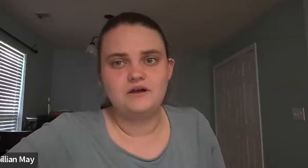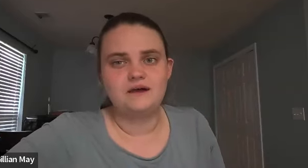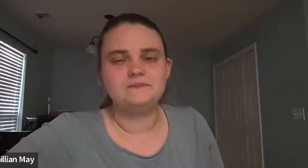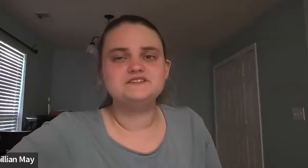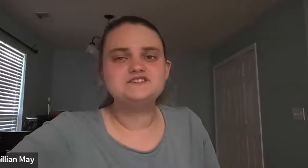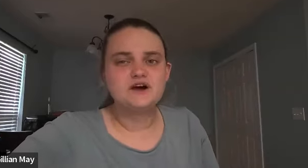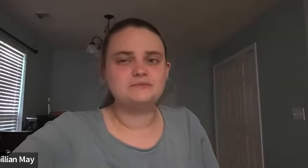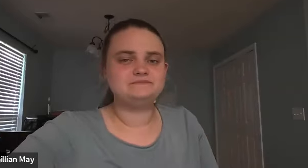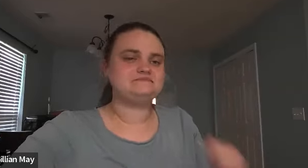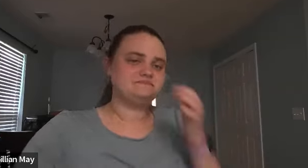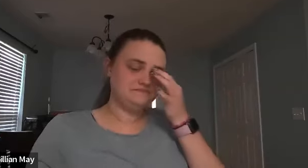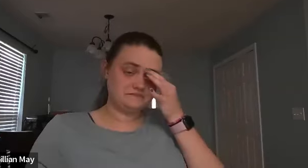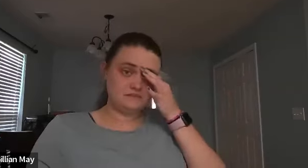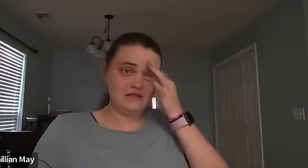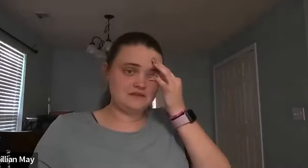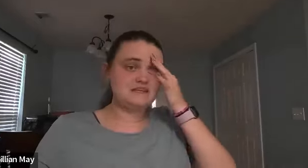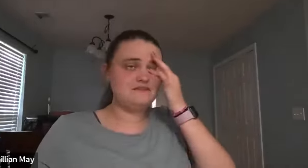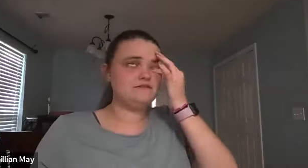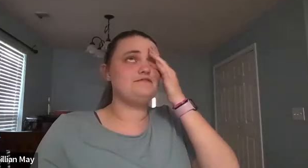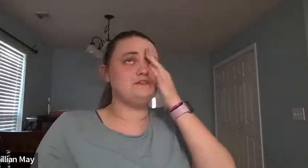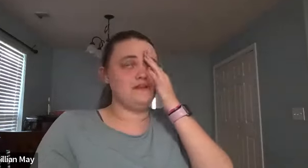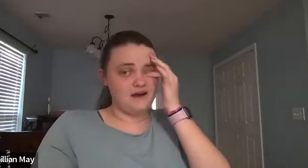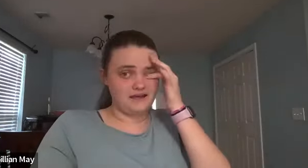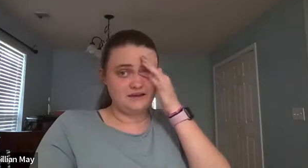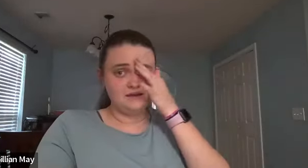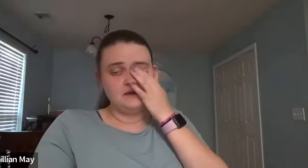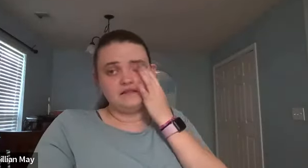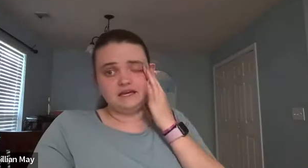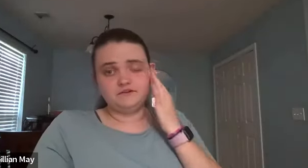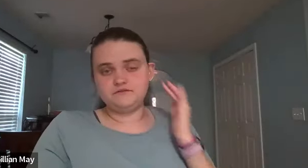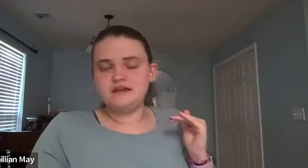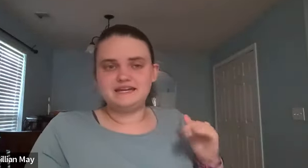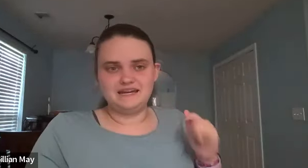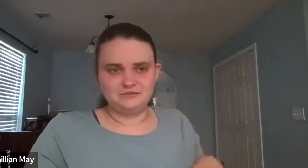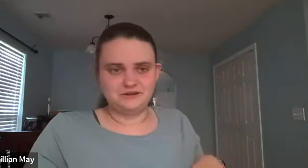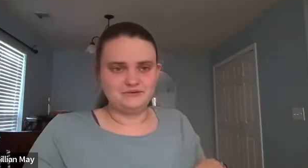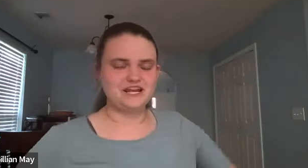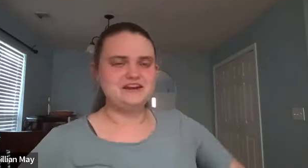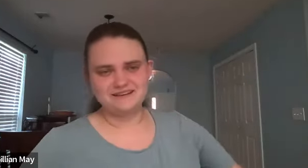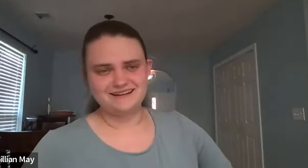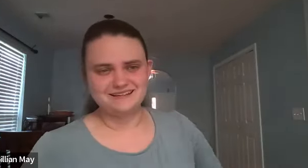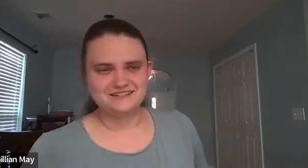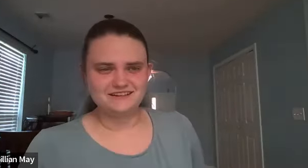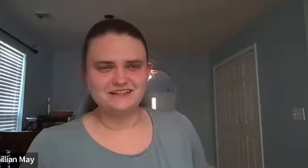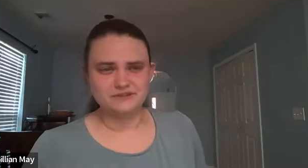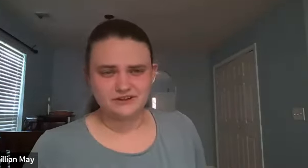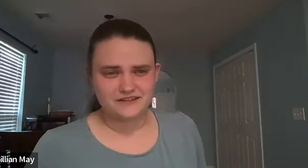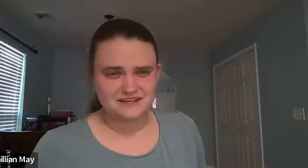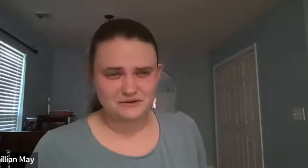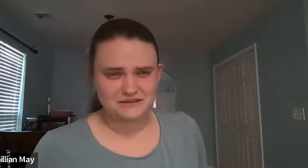Okay. So the sign for fly, like if you're flying in an airplane, which I know that kind of sounds silly. It's like, well, duh, that's the